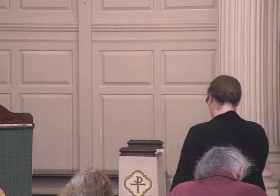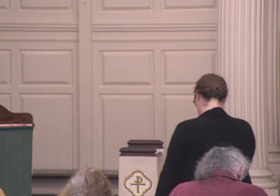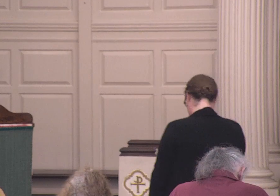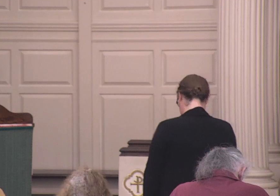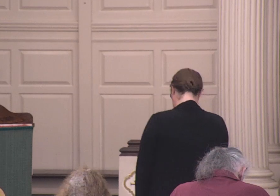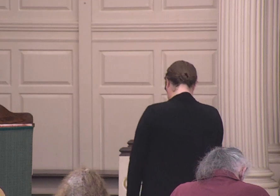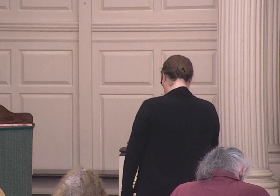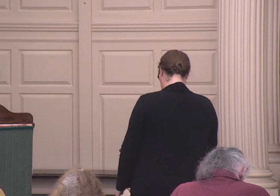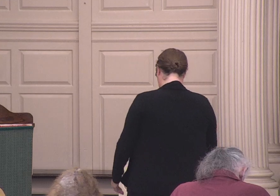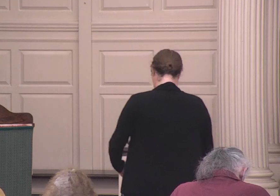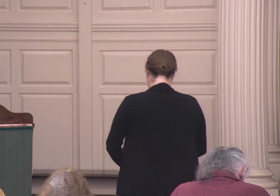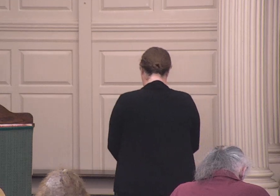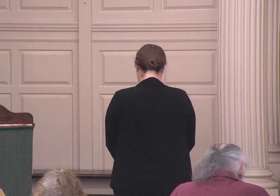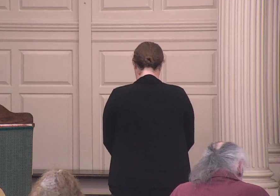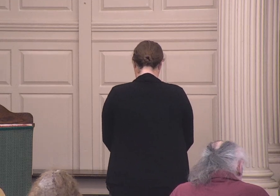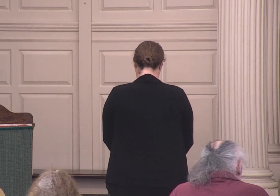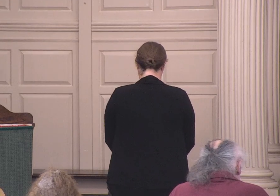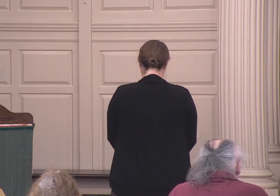Quorum